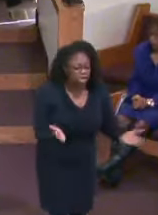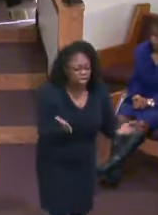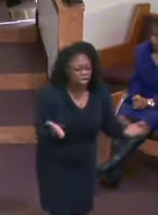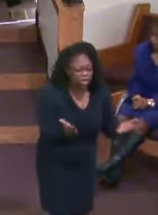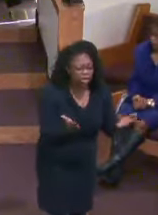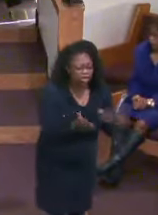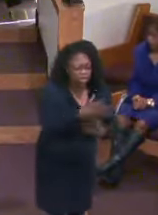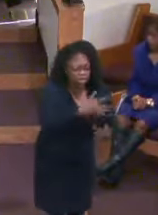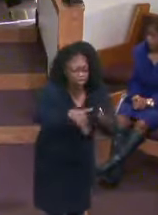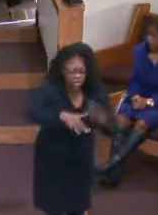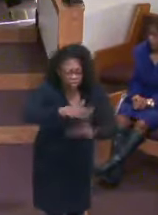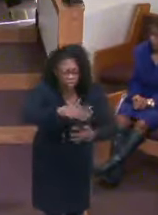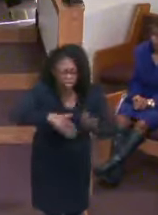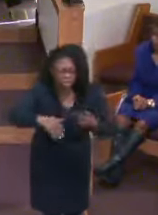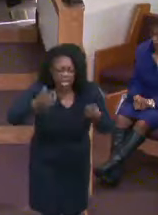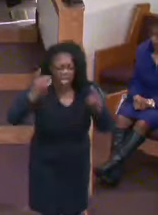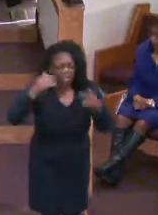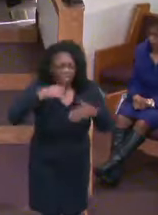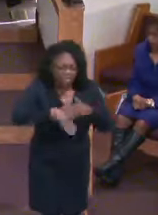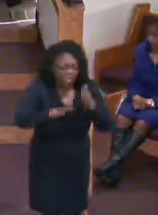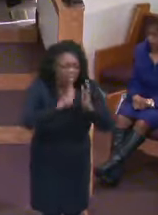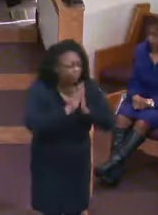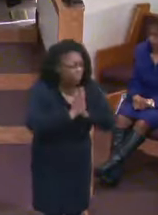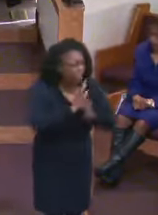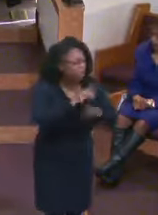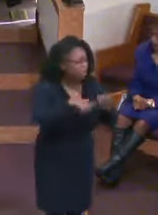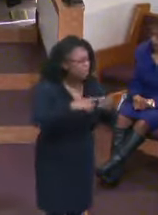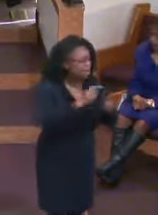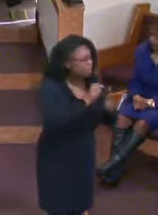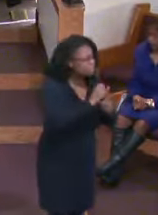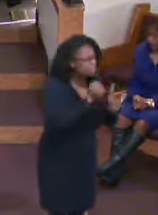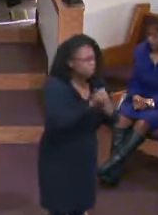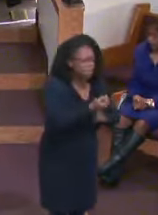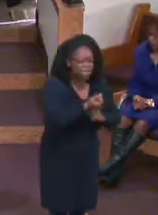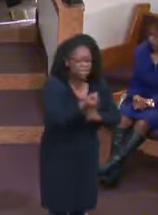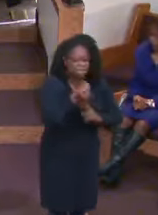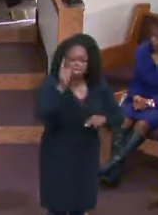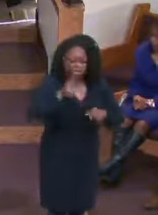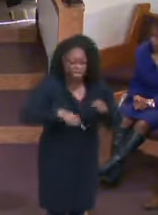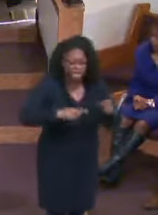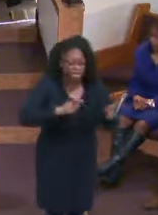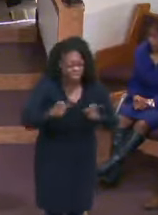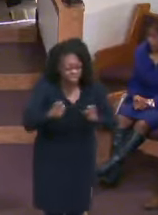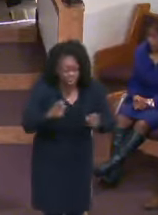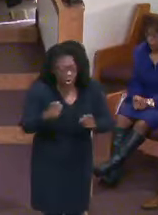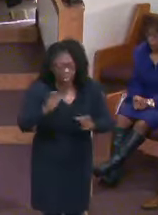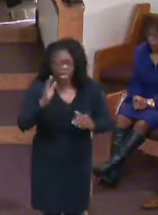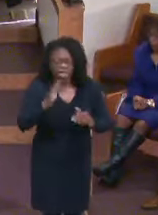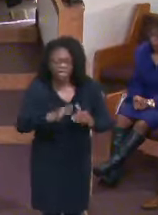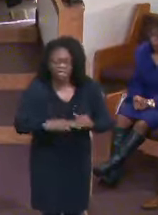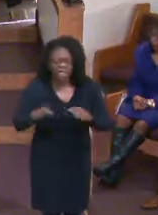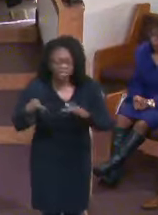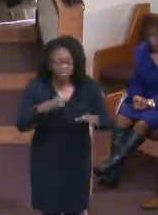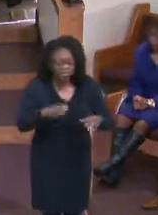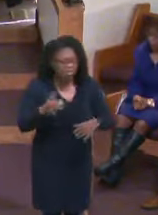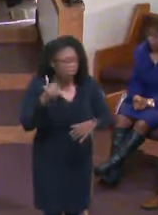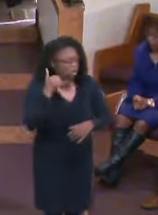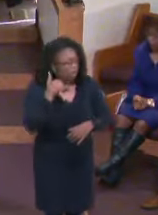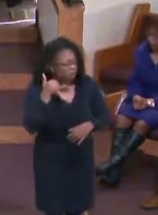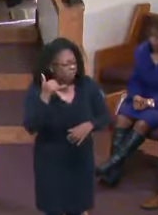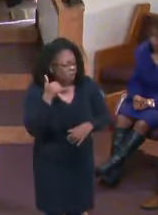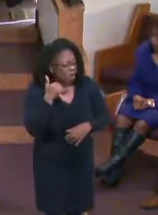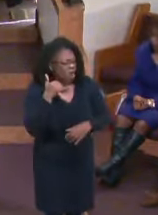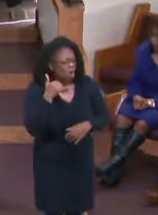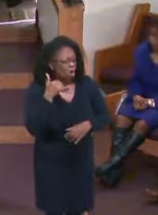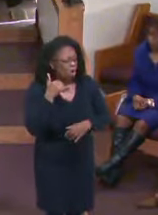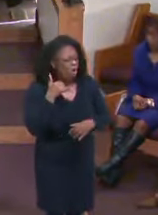time in prayer about circumstances and situations beyond your control than you do on the phone or social